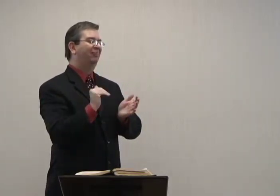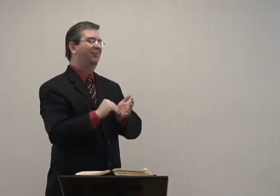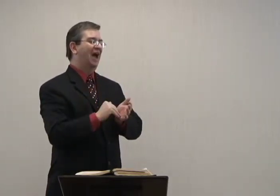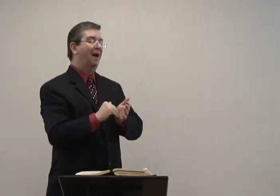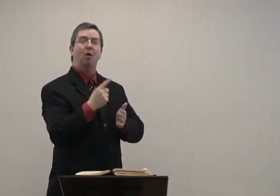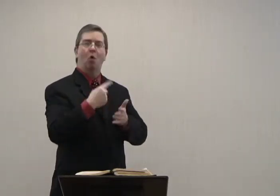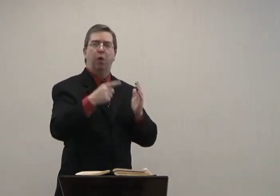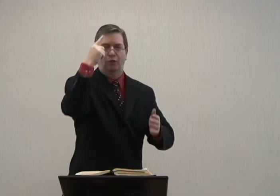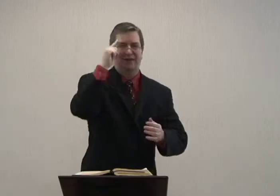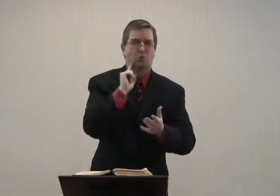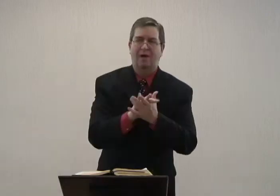20,000.